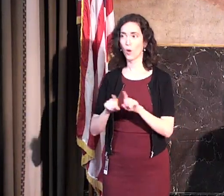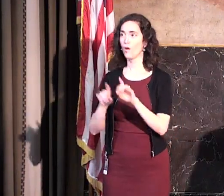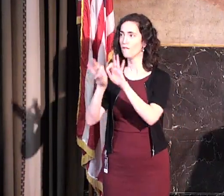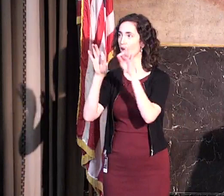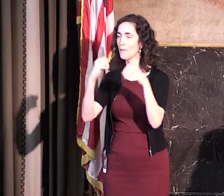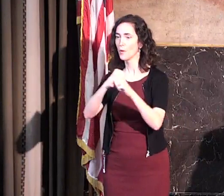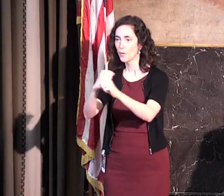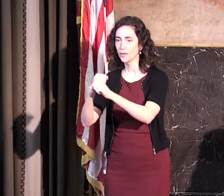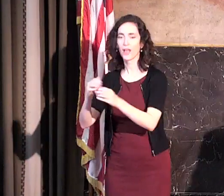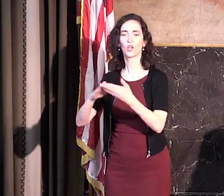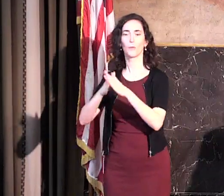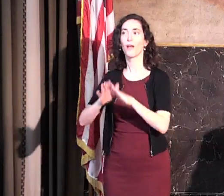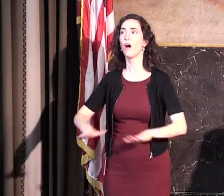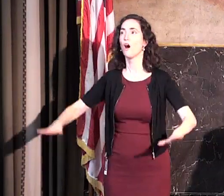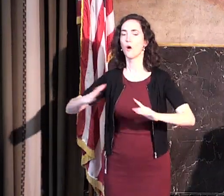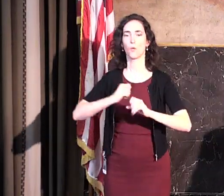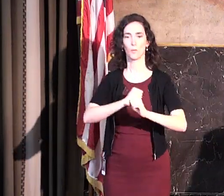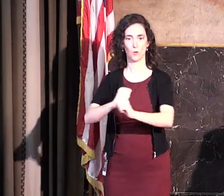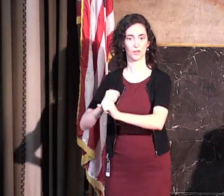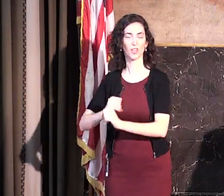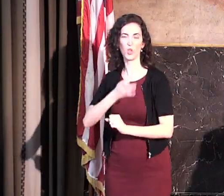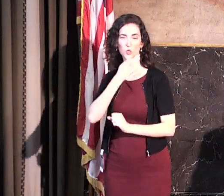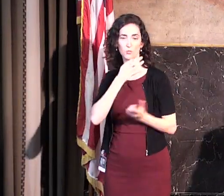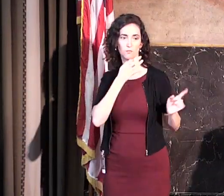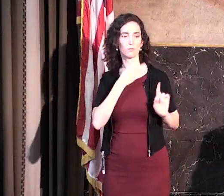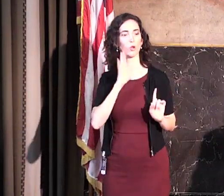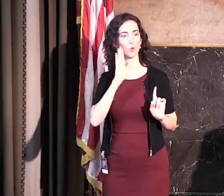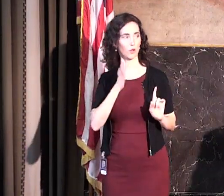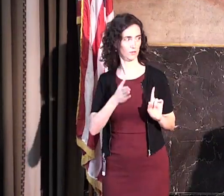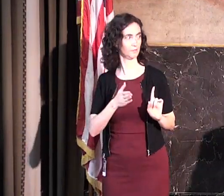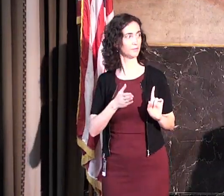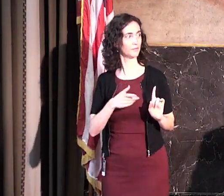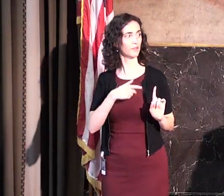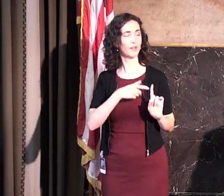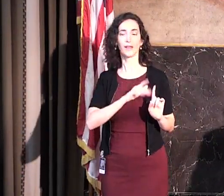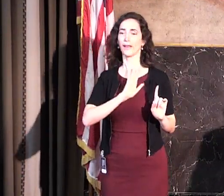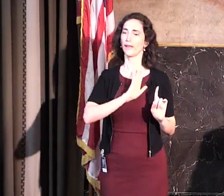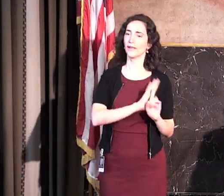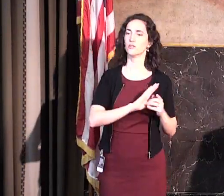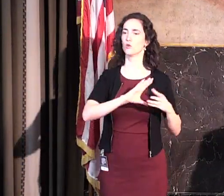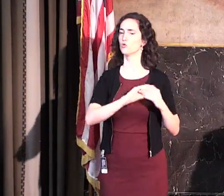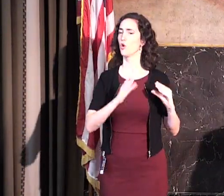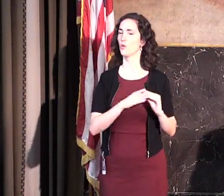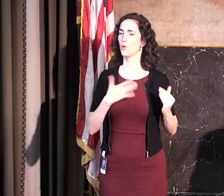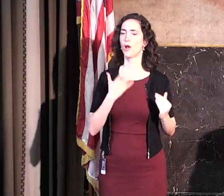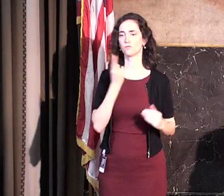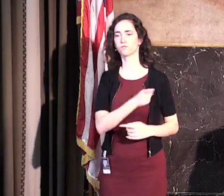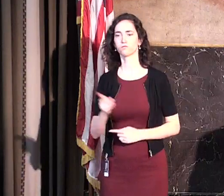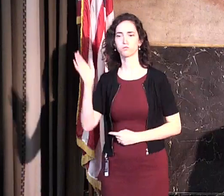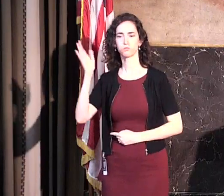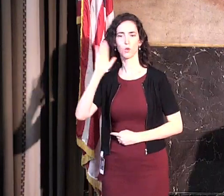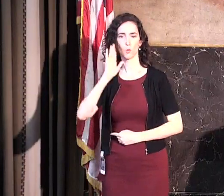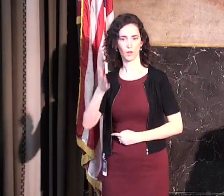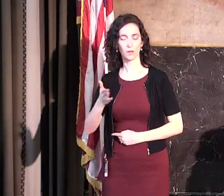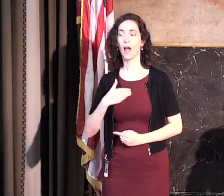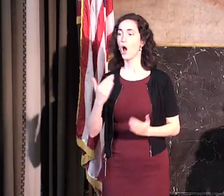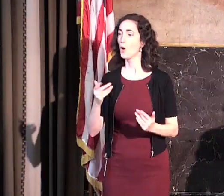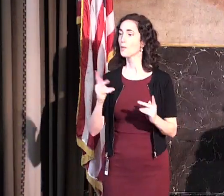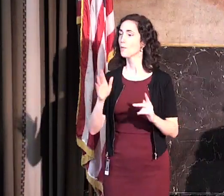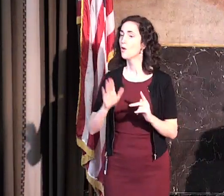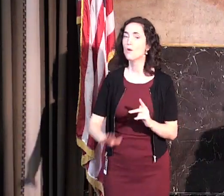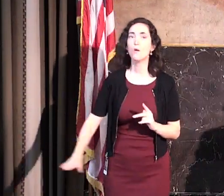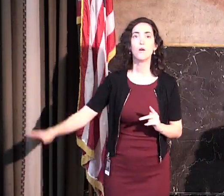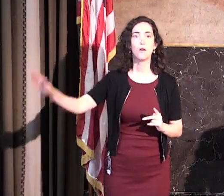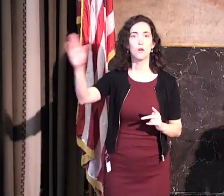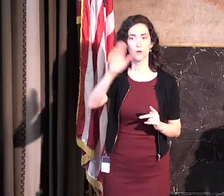and for his community. And he's going to join us in a few minutes to share his story. And I do hope that folks out there across